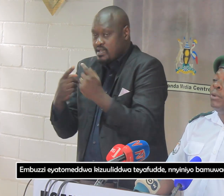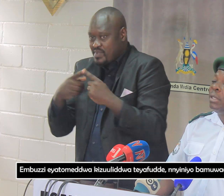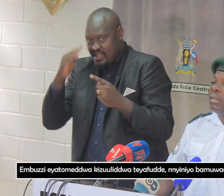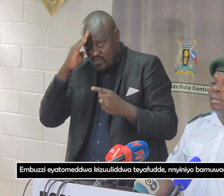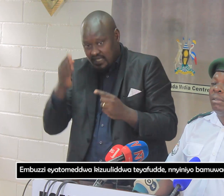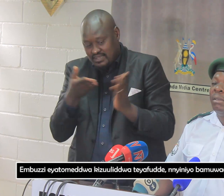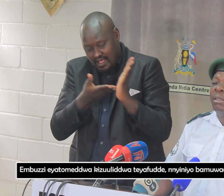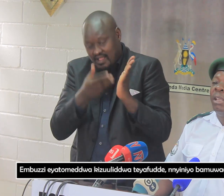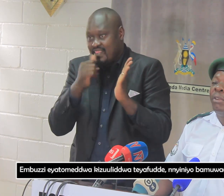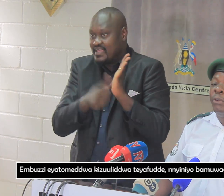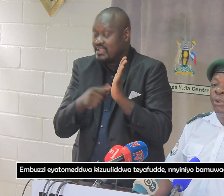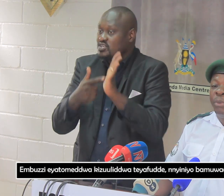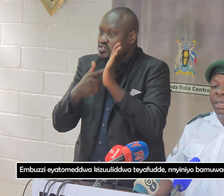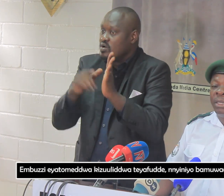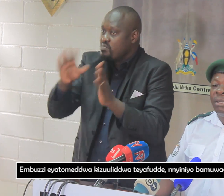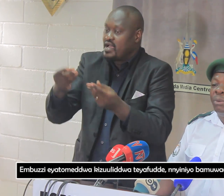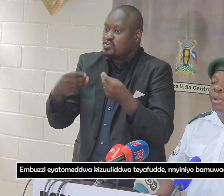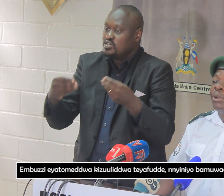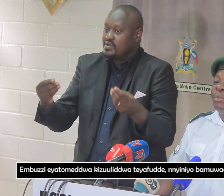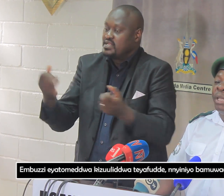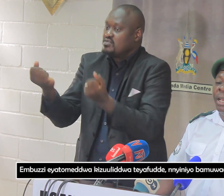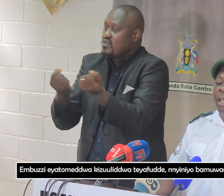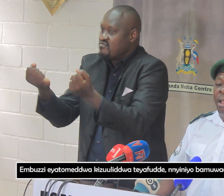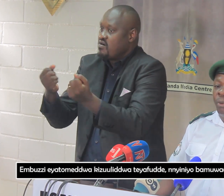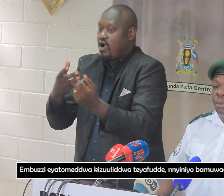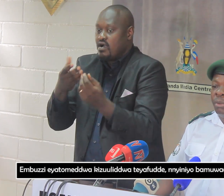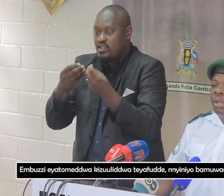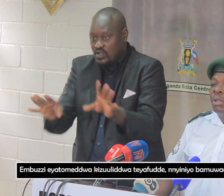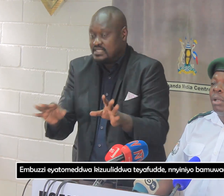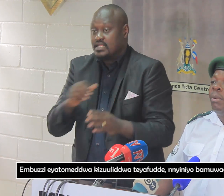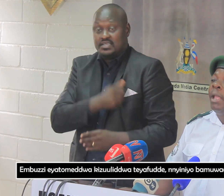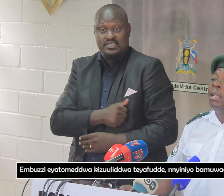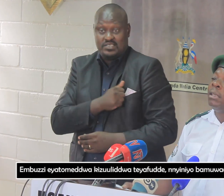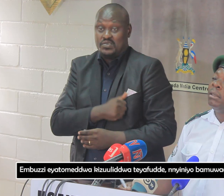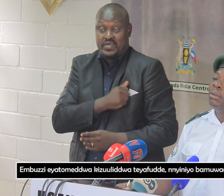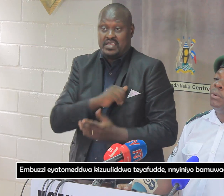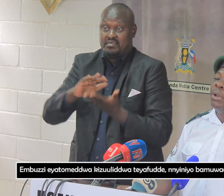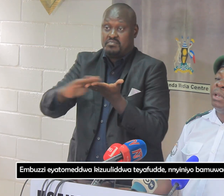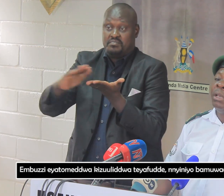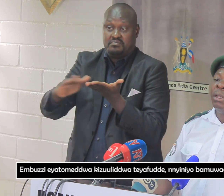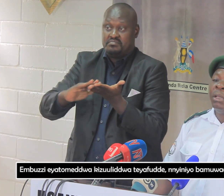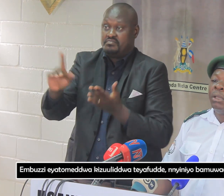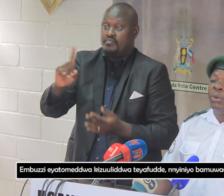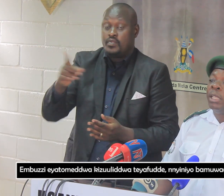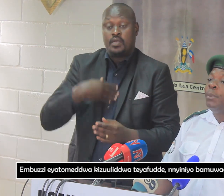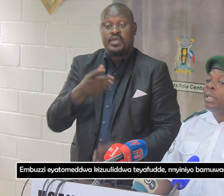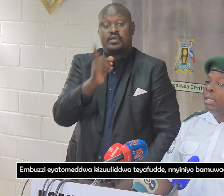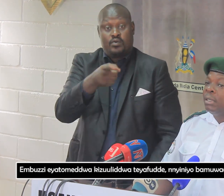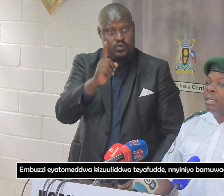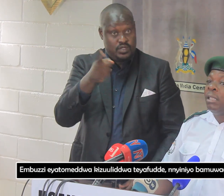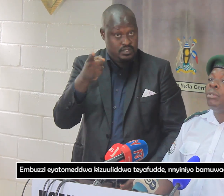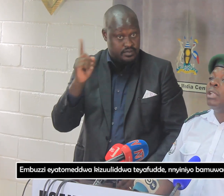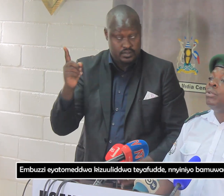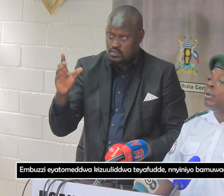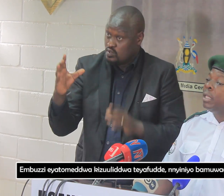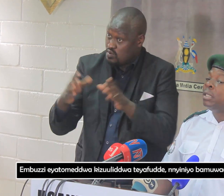they have lost their travel documents will not be cleared out. So I would like to warn transporters